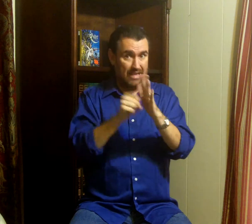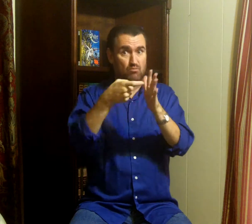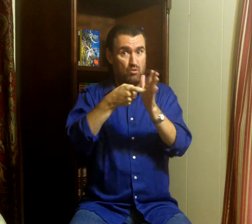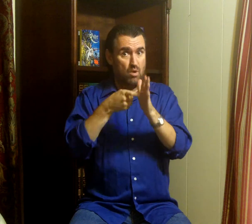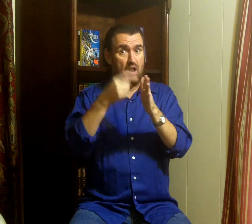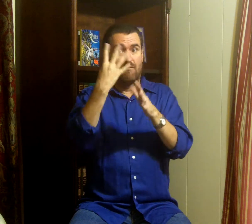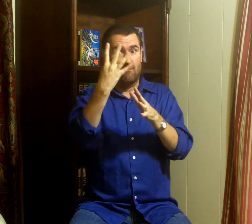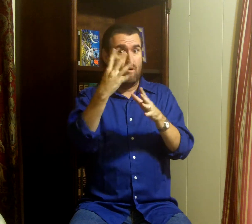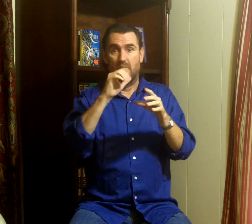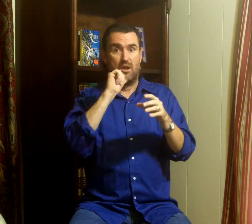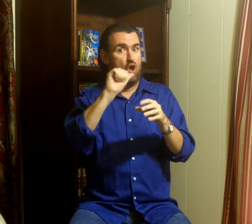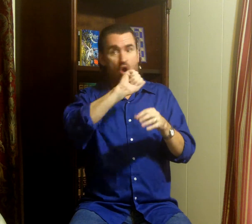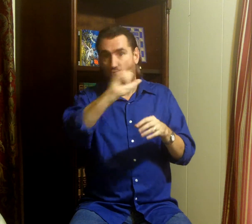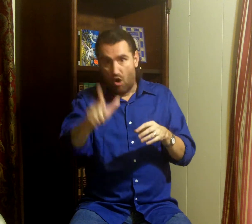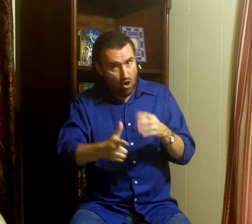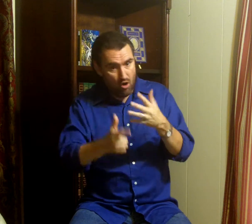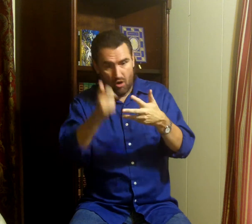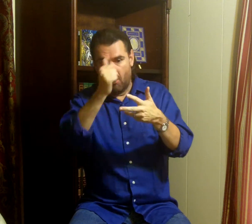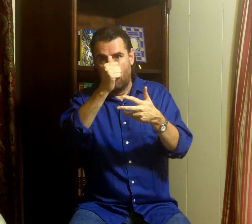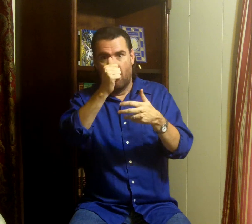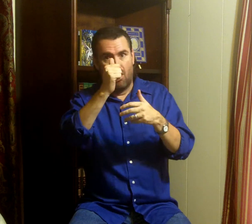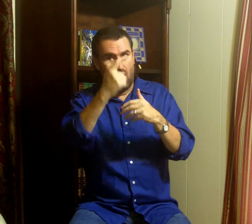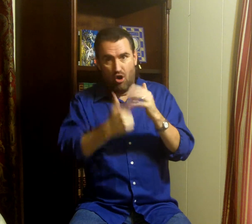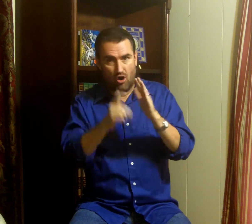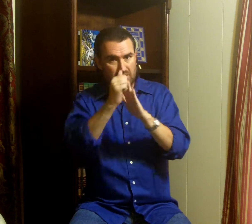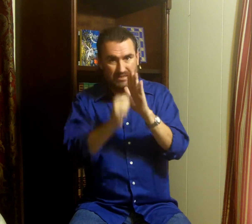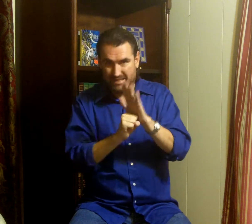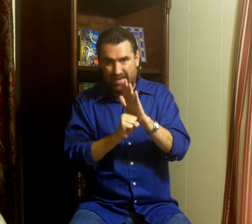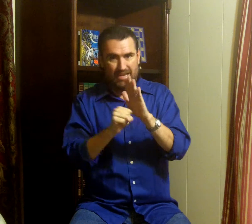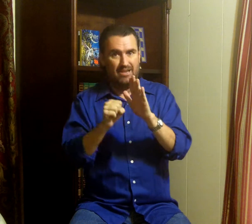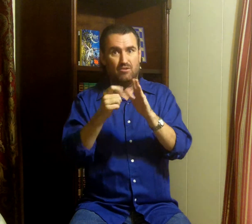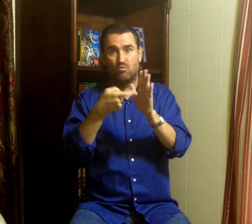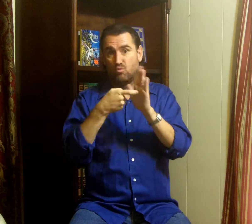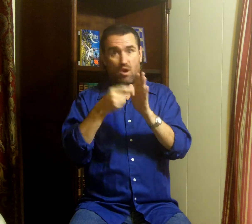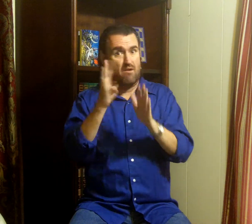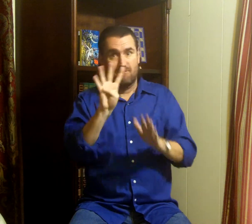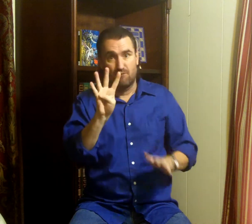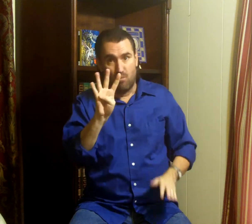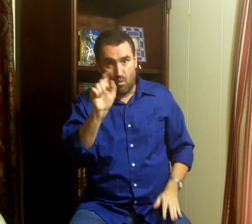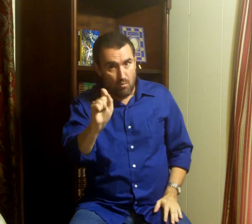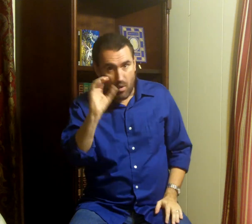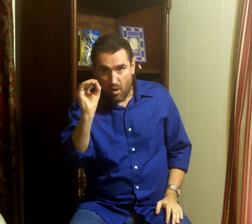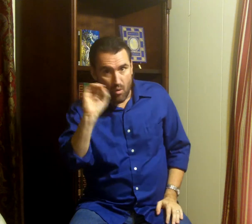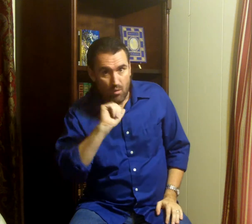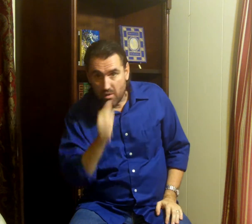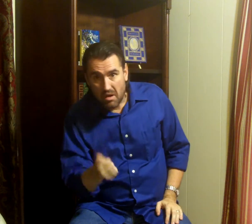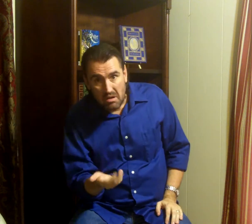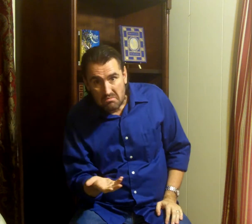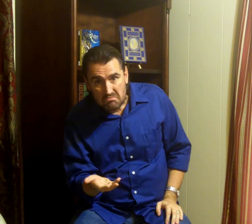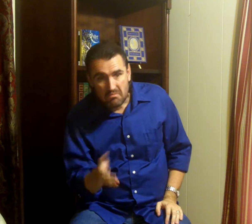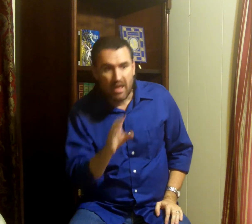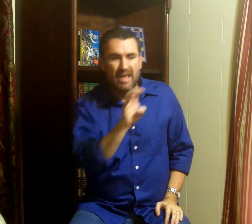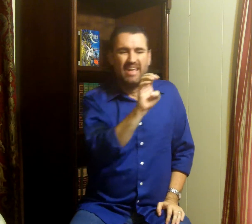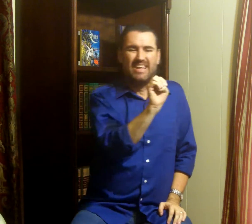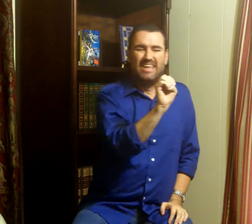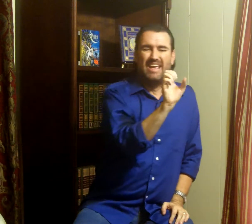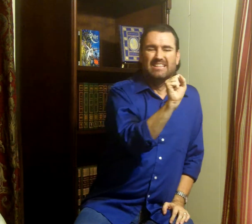as a certified member. ESSE, outside of California, I'm unaware of what other states take it, but I do know they